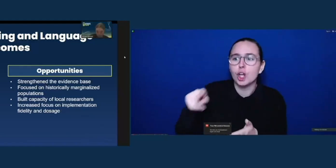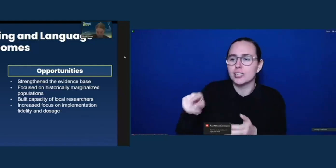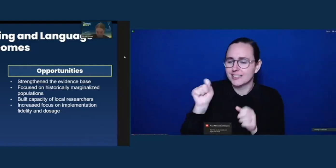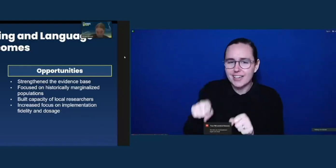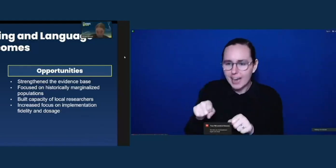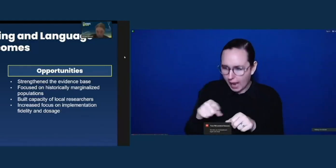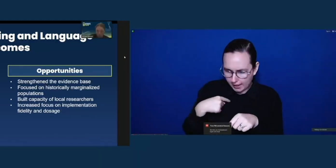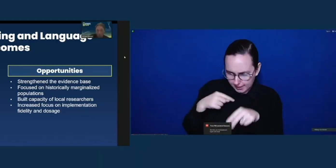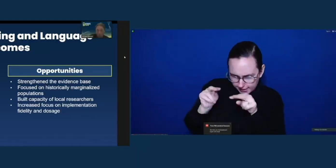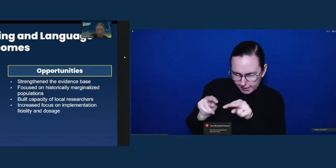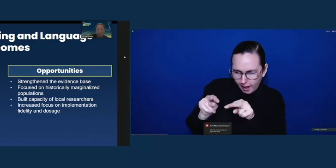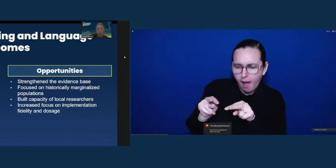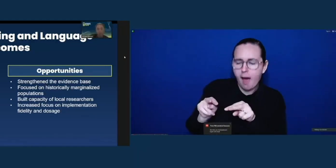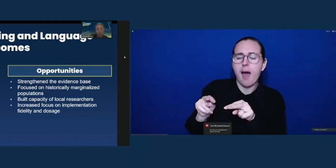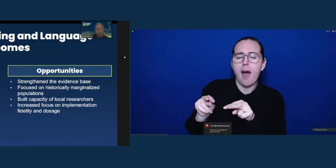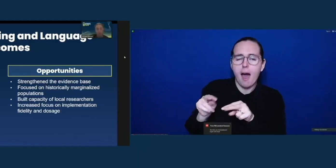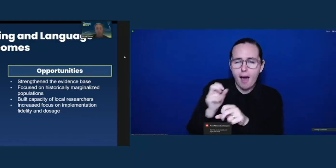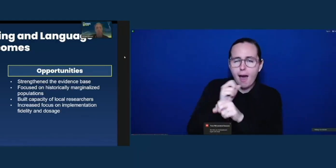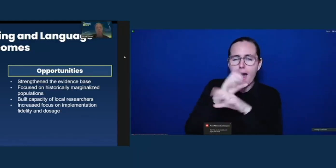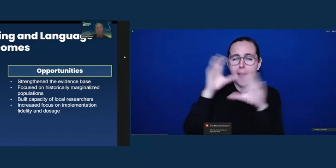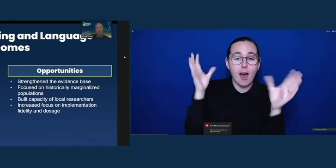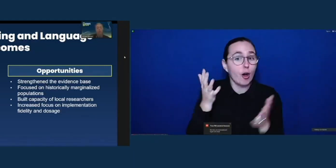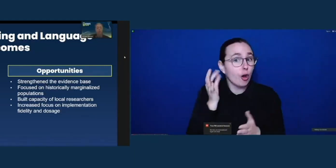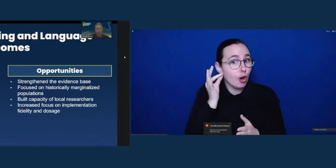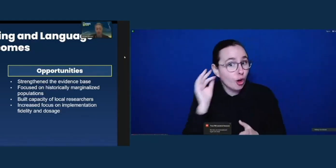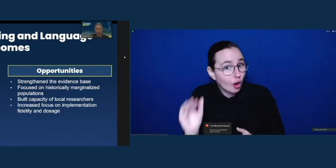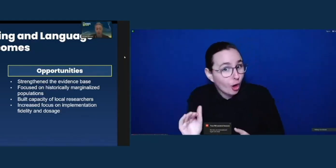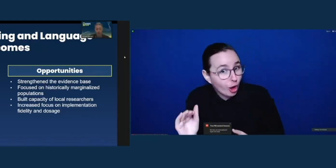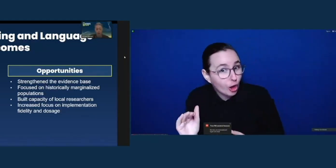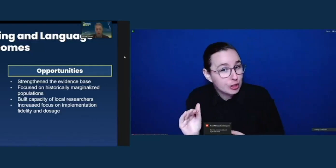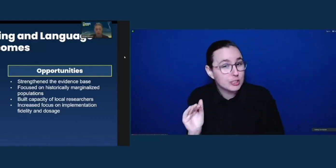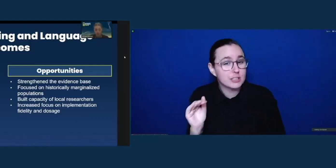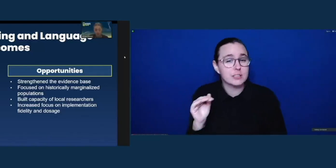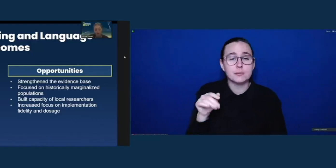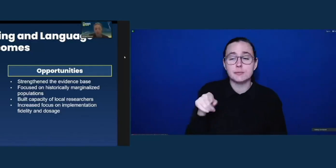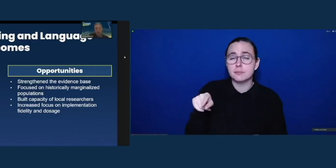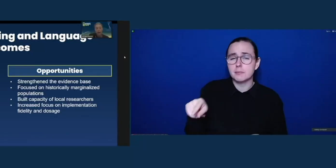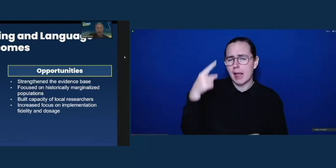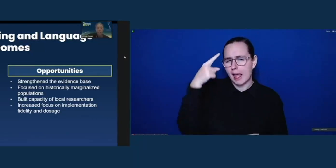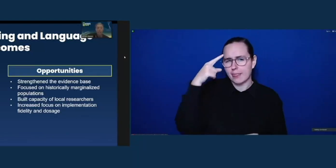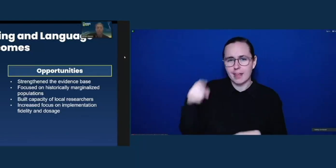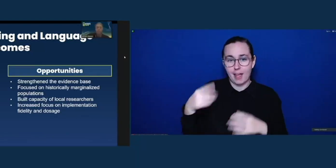appears, I believe has low vision, so she's using large print stimuli.